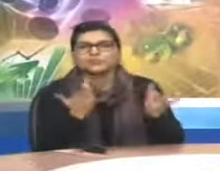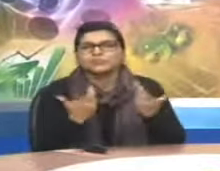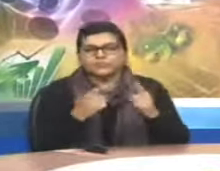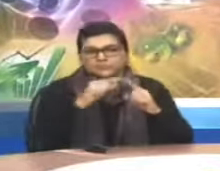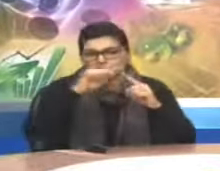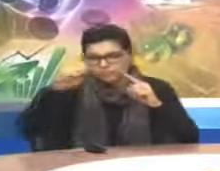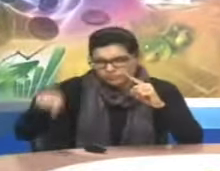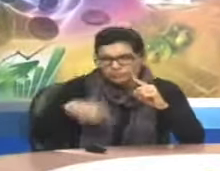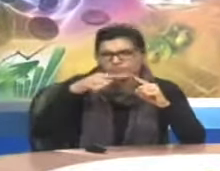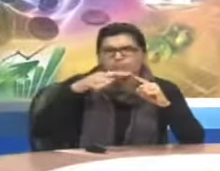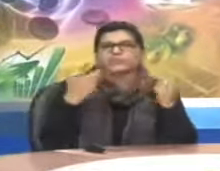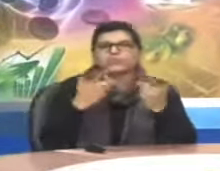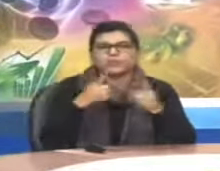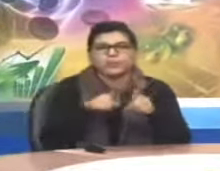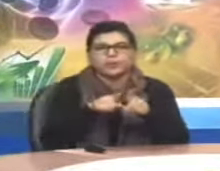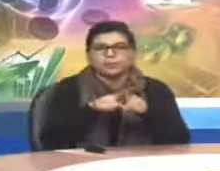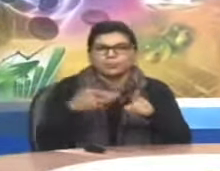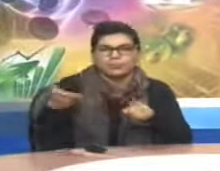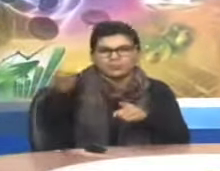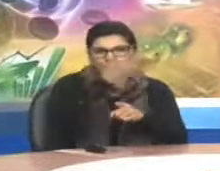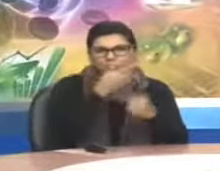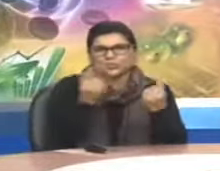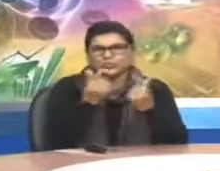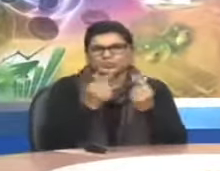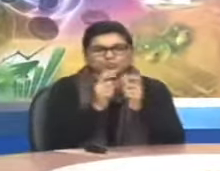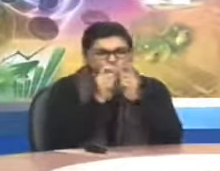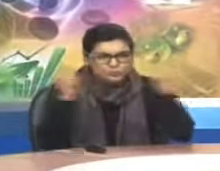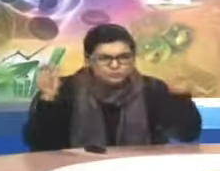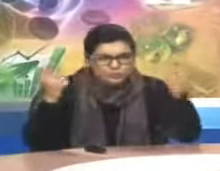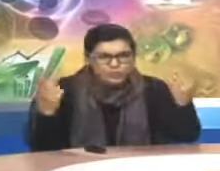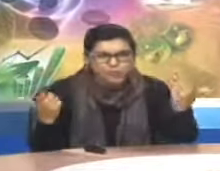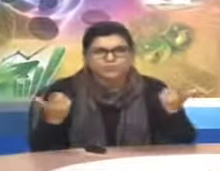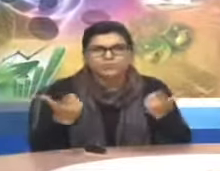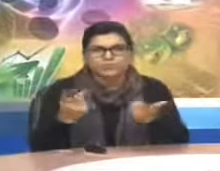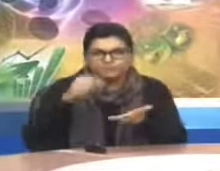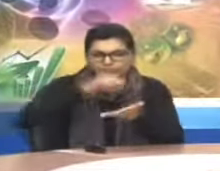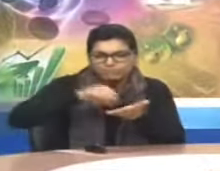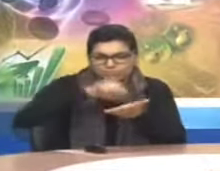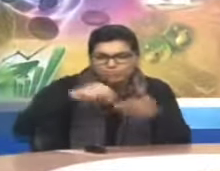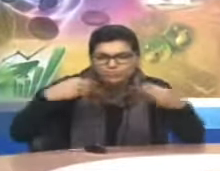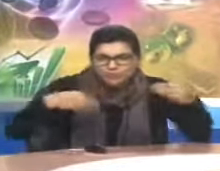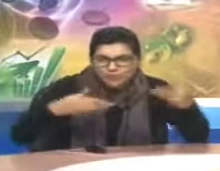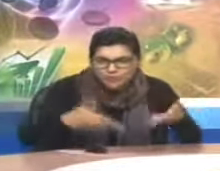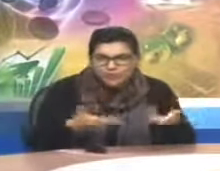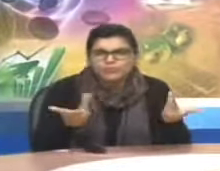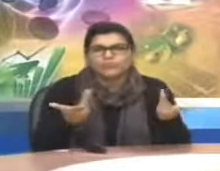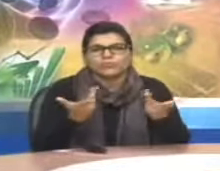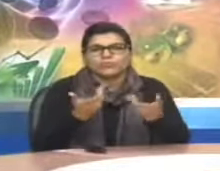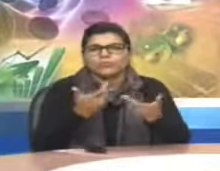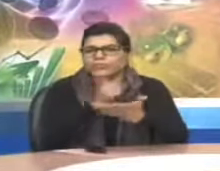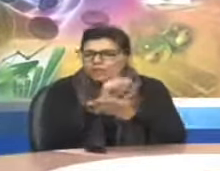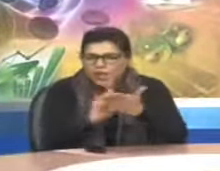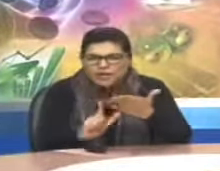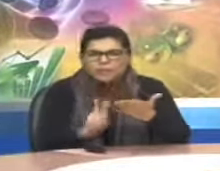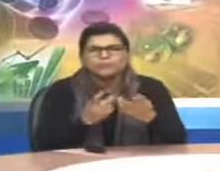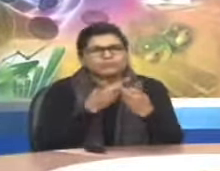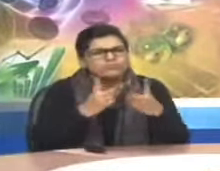The first word is recycle, that you all know, you must have seen in the newspaper or